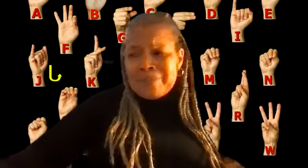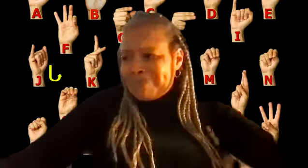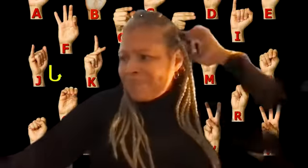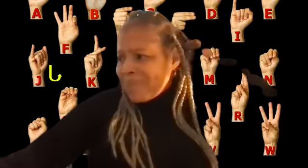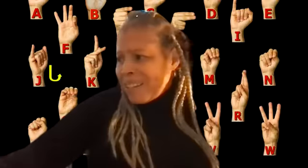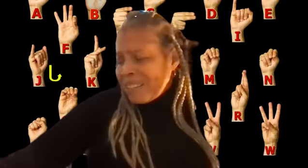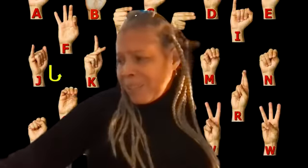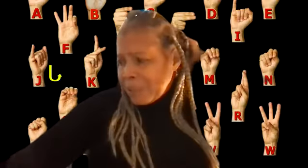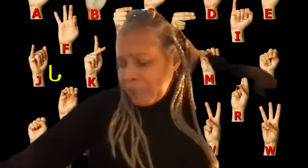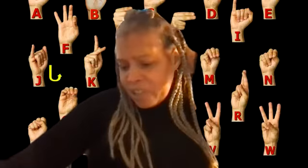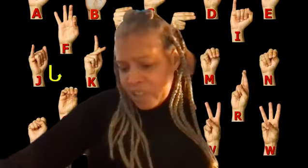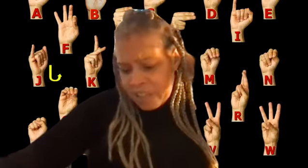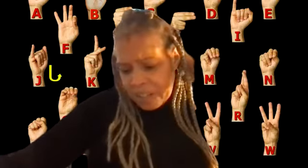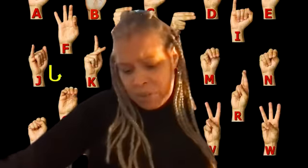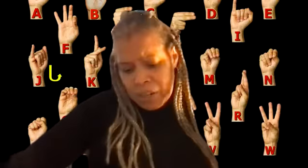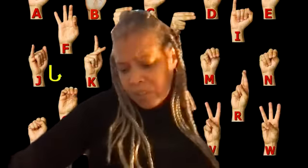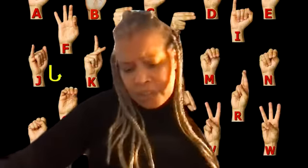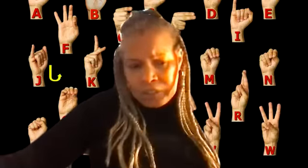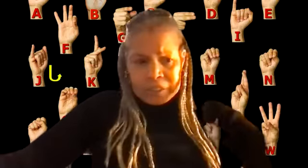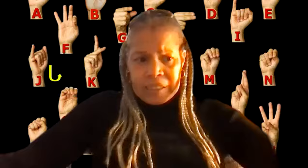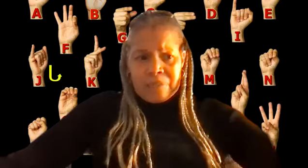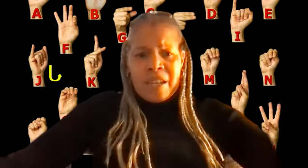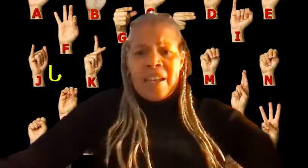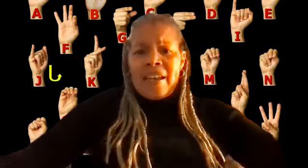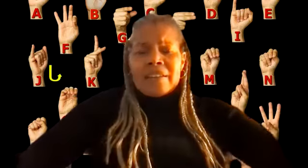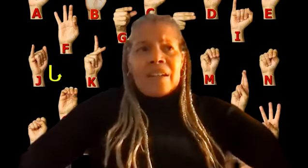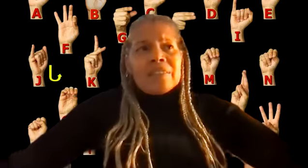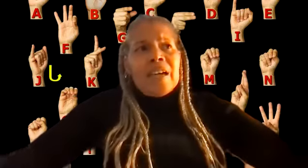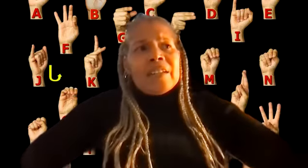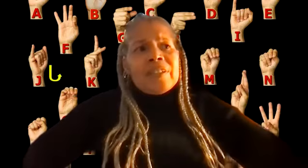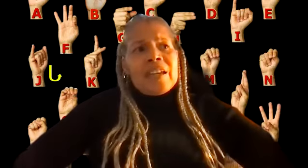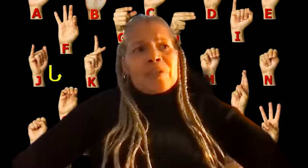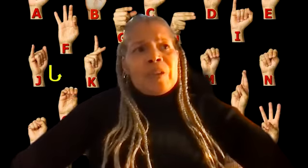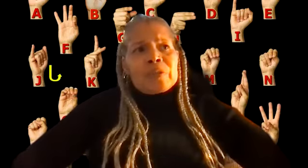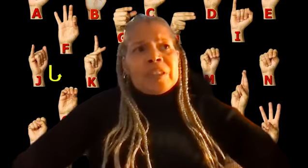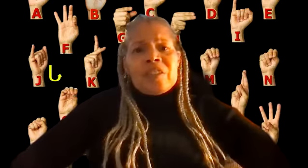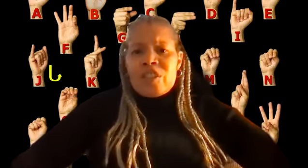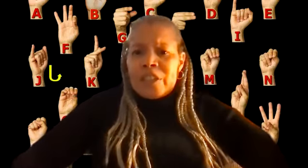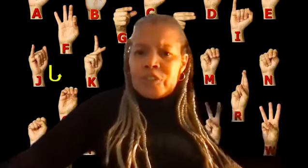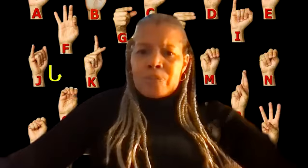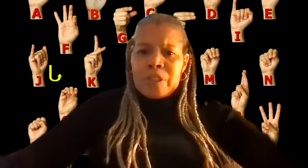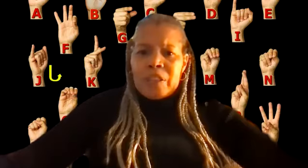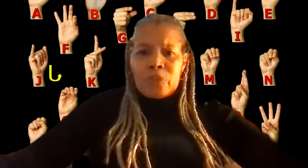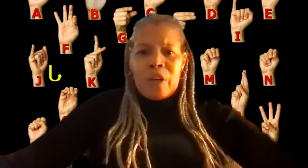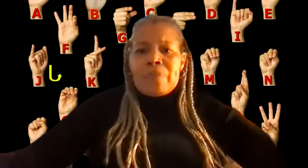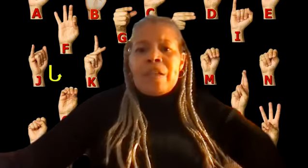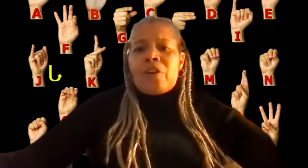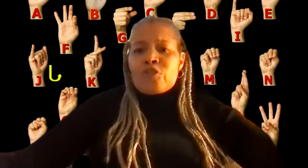30 plus years. don't even know how long it's a long time. And a lot of it has been really challenging because white men are